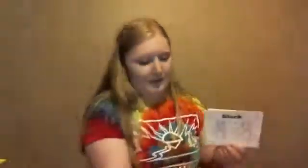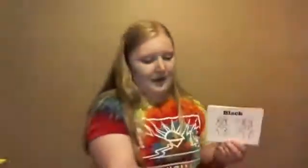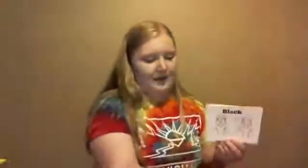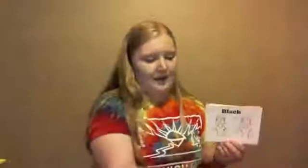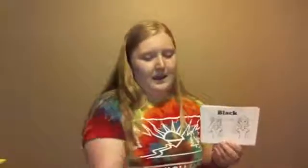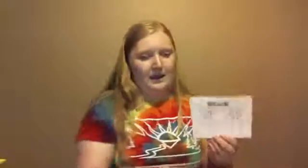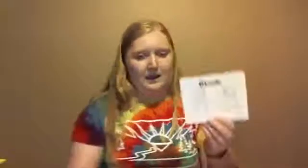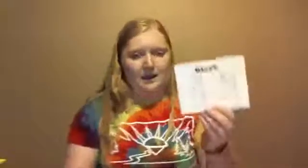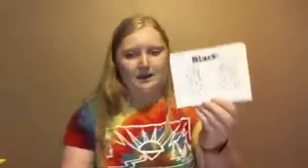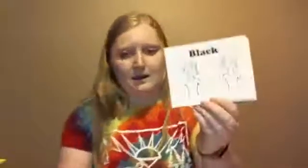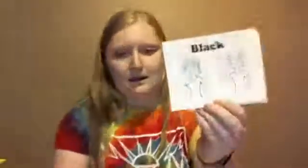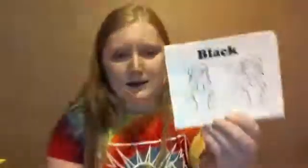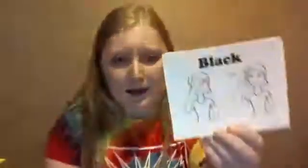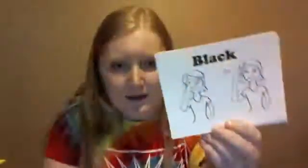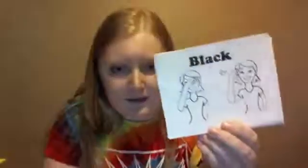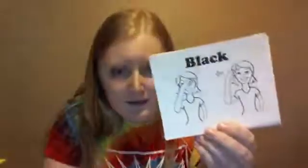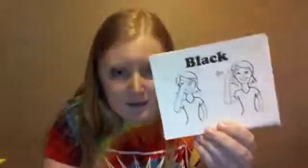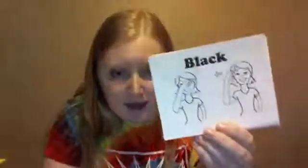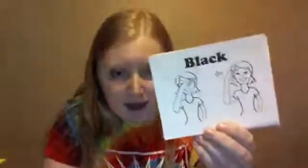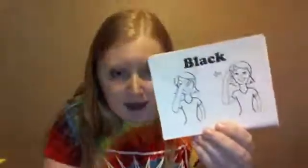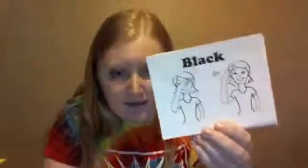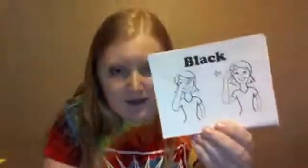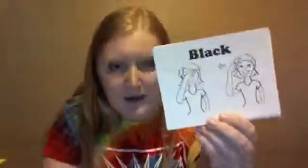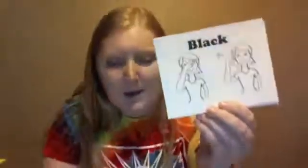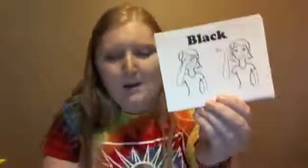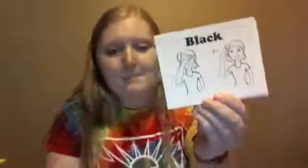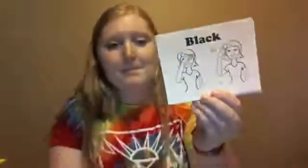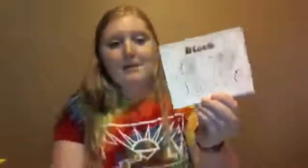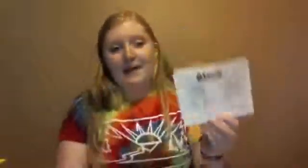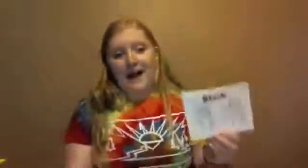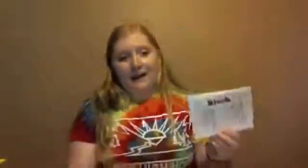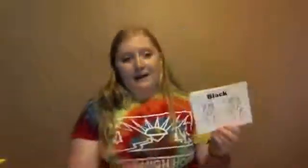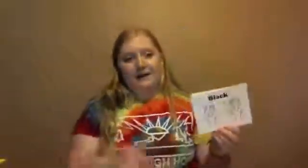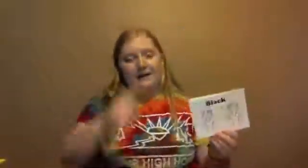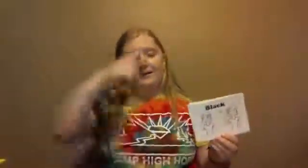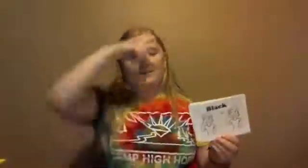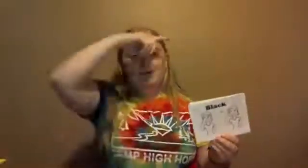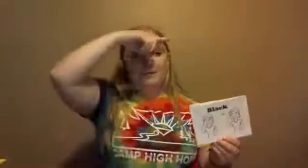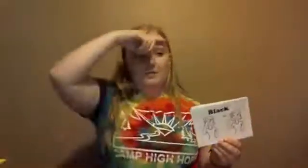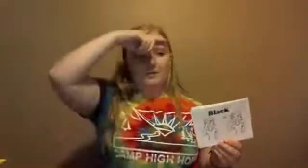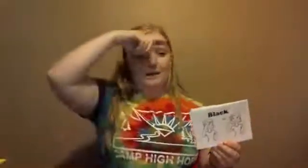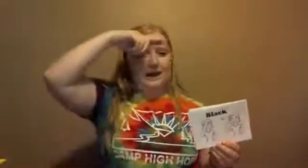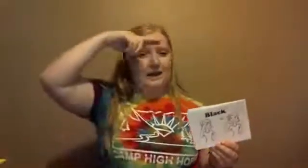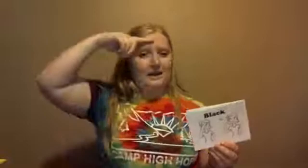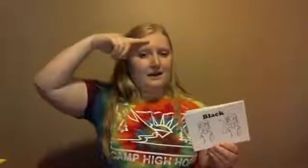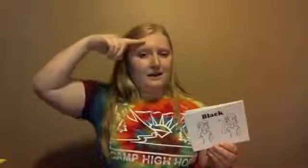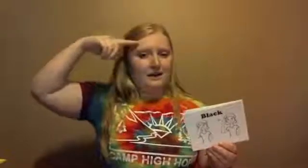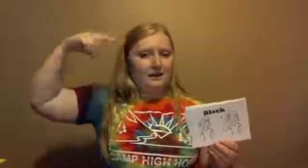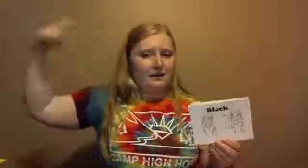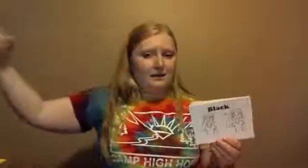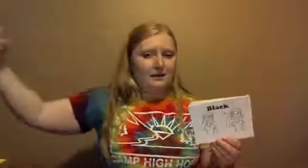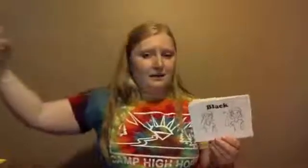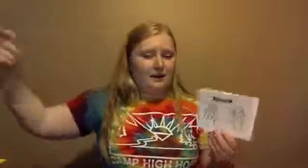And then next we have black. So black is like